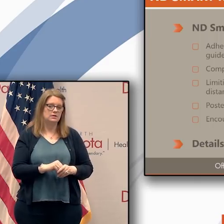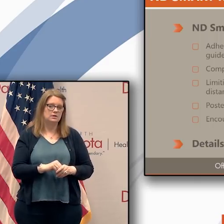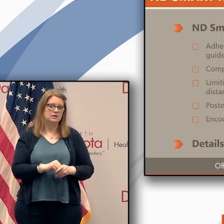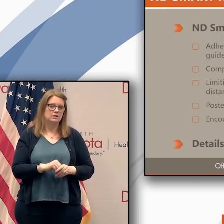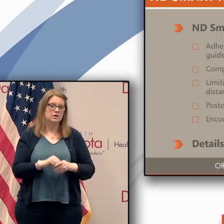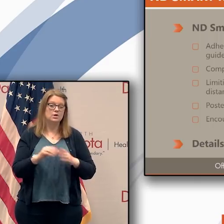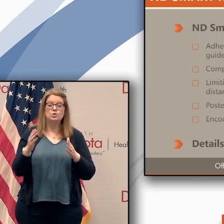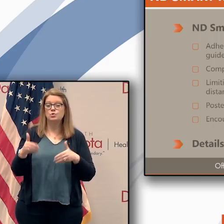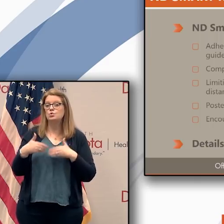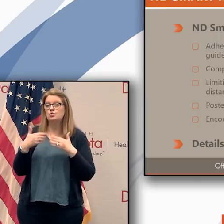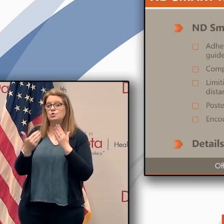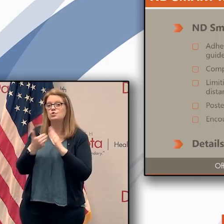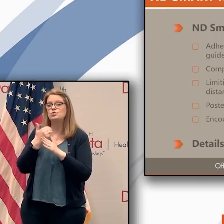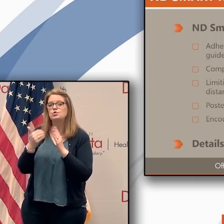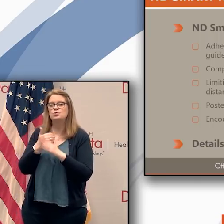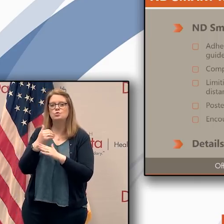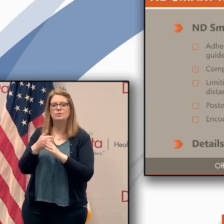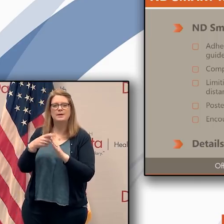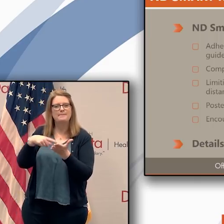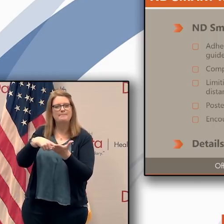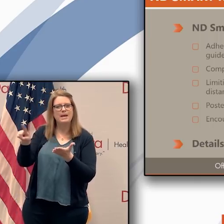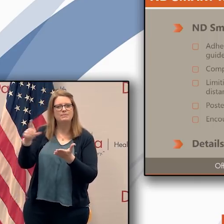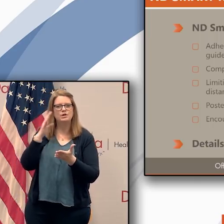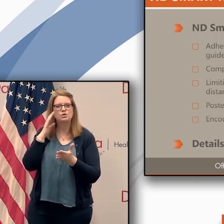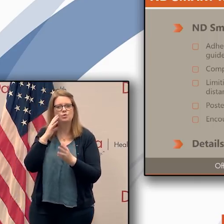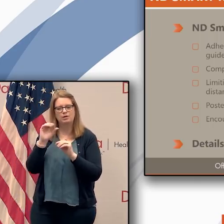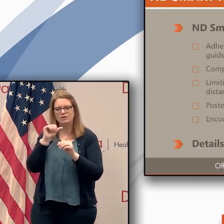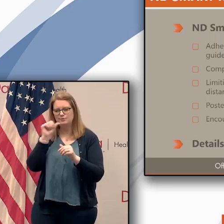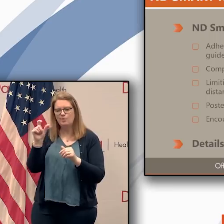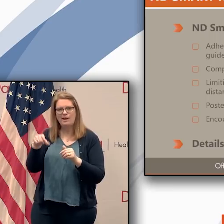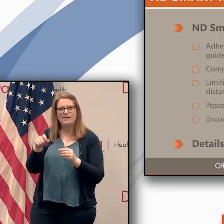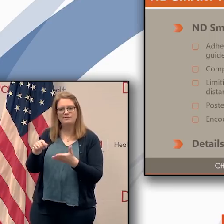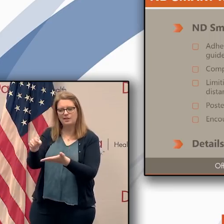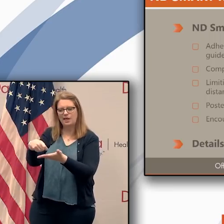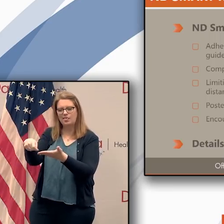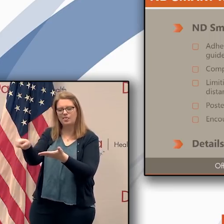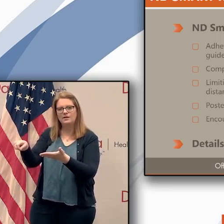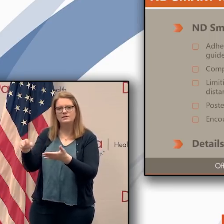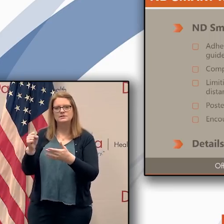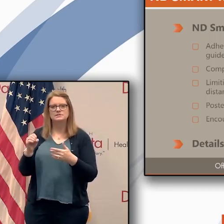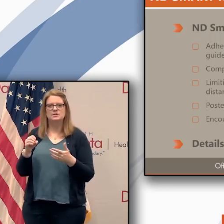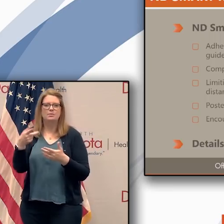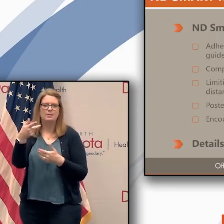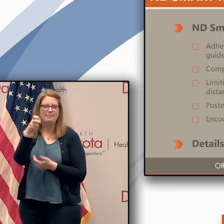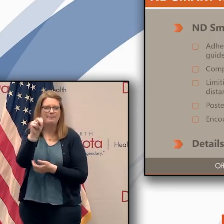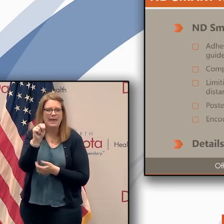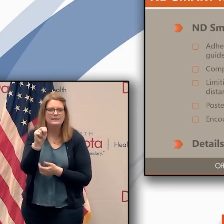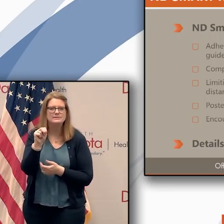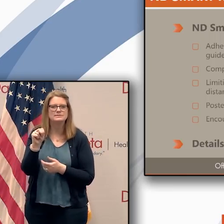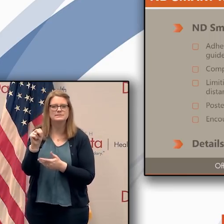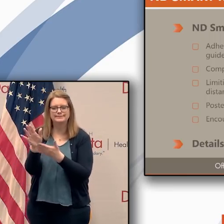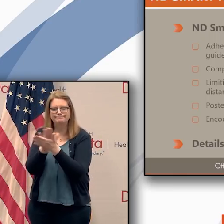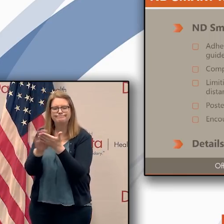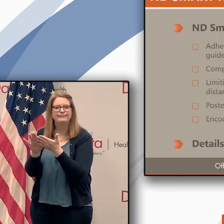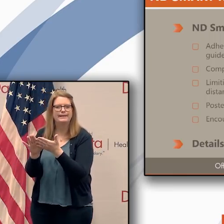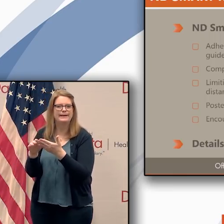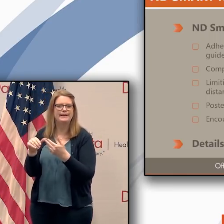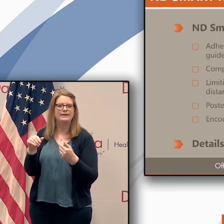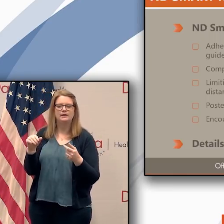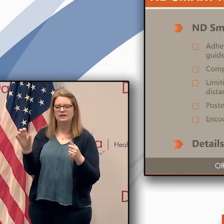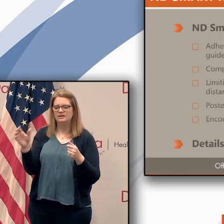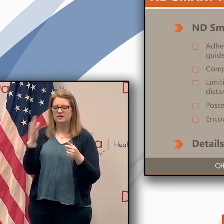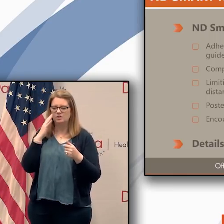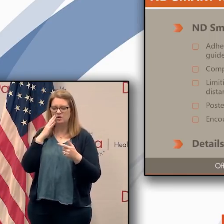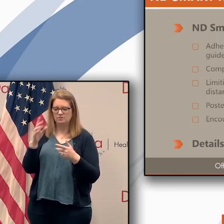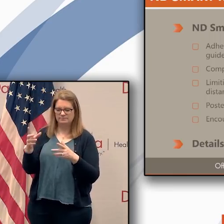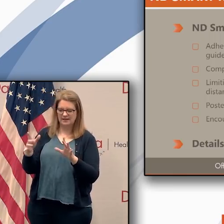new, contactless payment systems, disaffecting all payment portals or pens, or having reusable pens, any place where you could